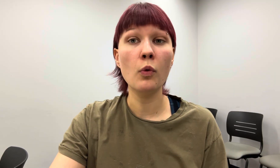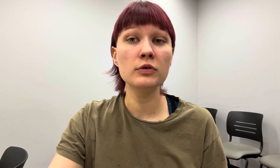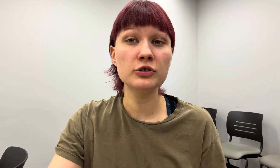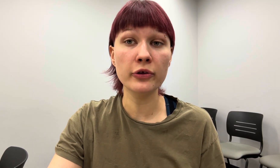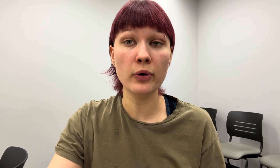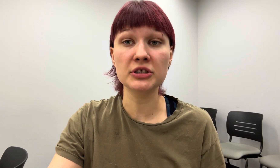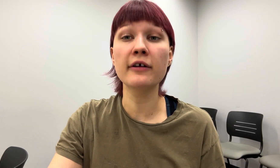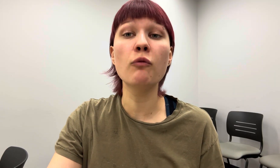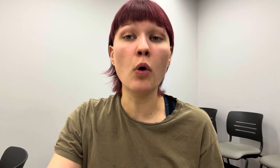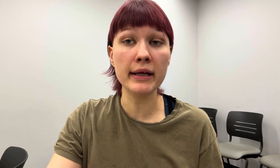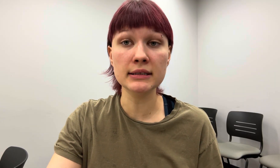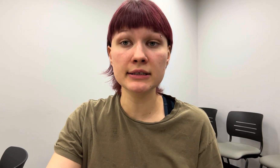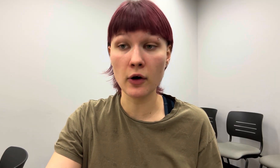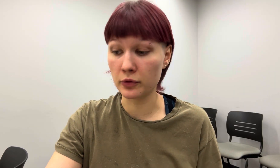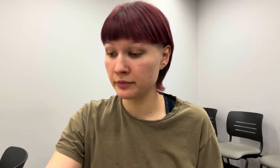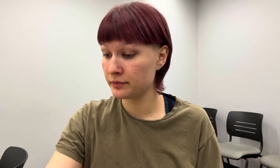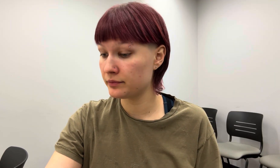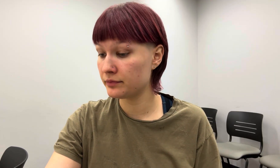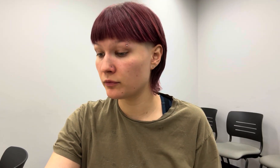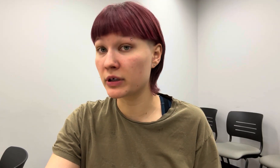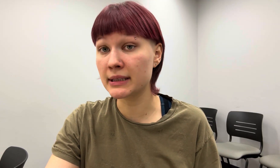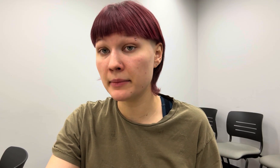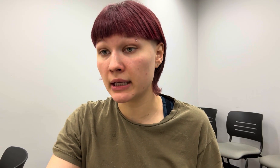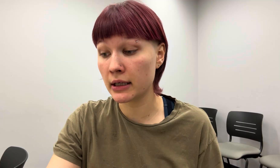to the question of what is tone, what does it mean?